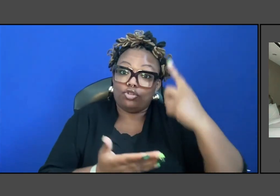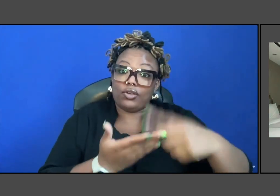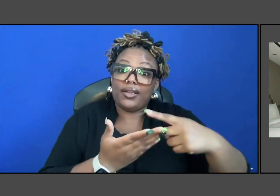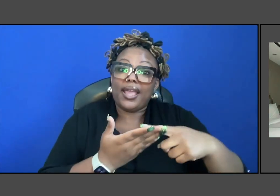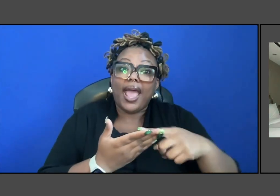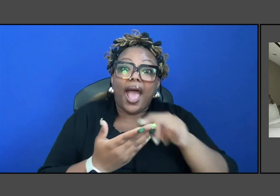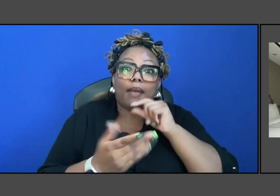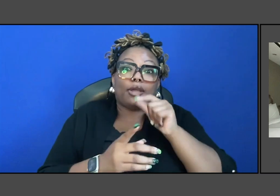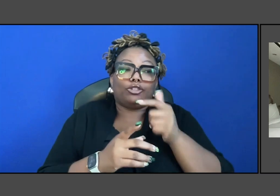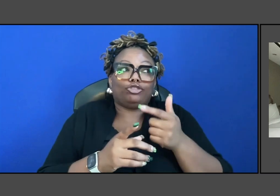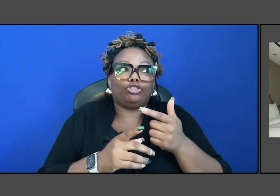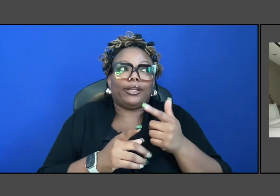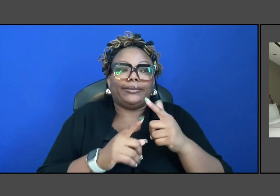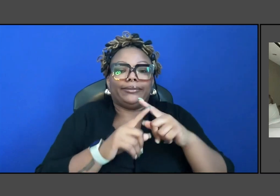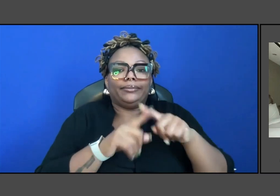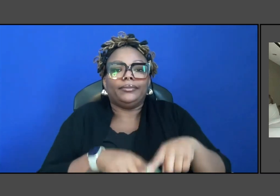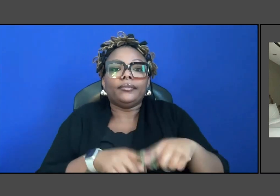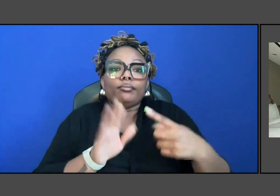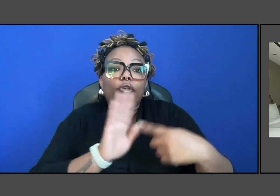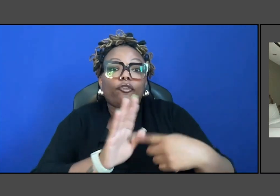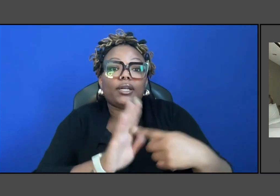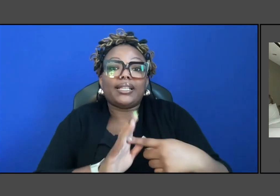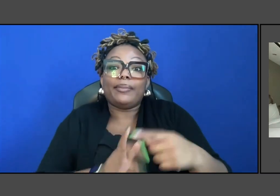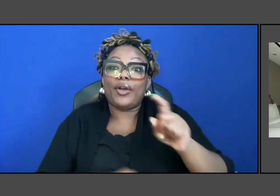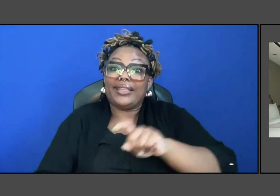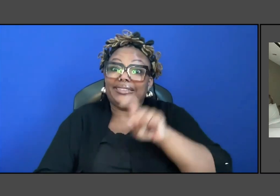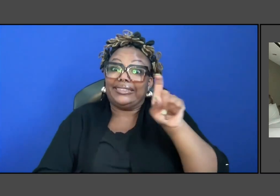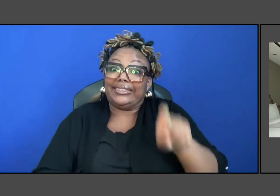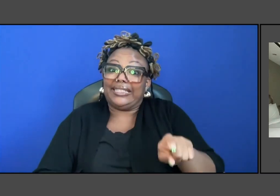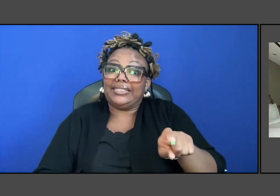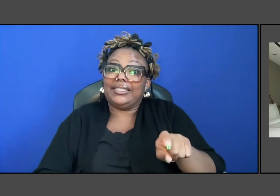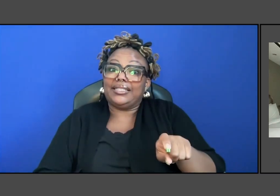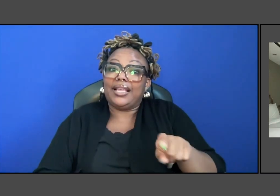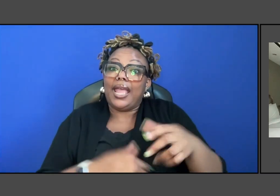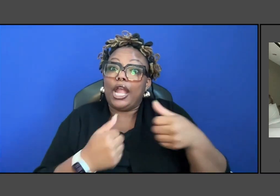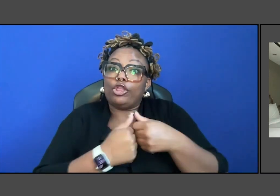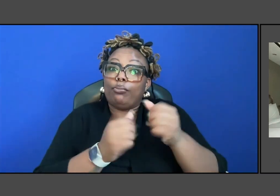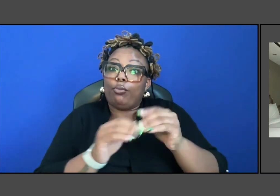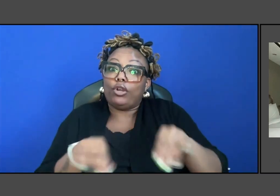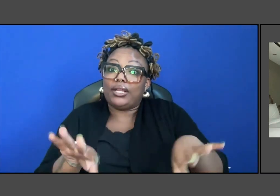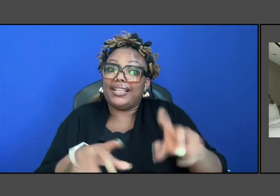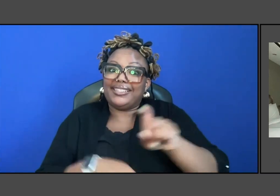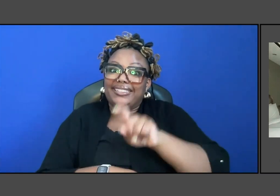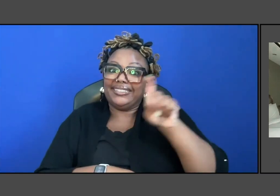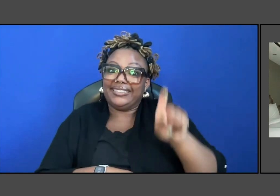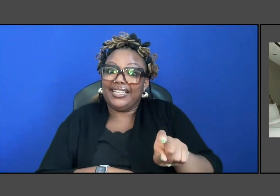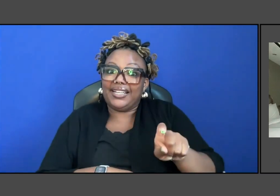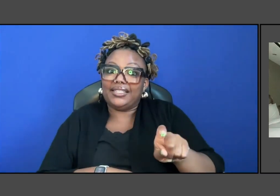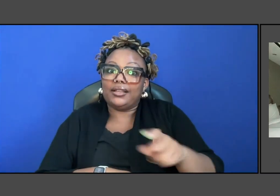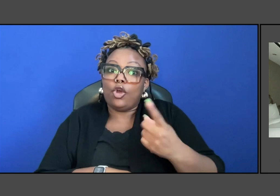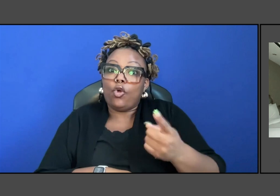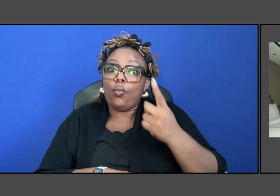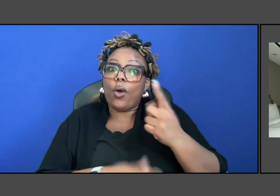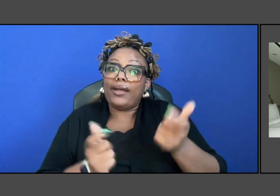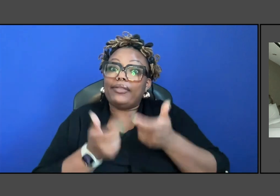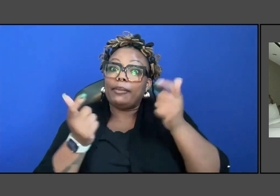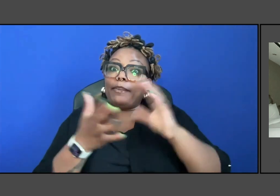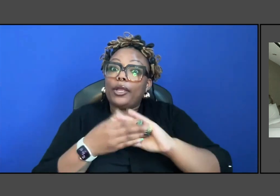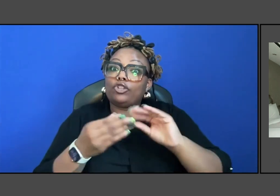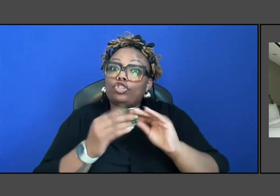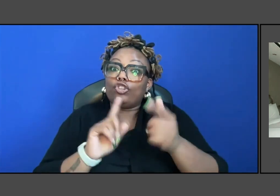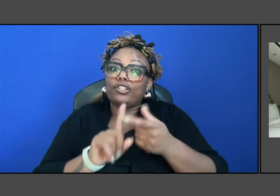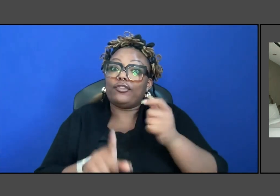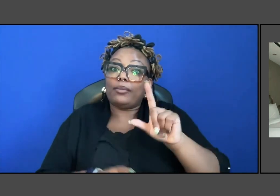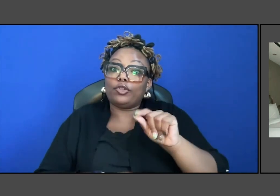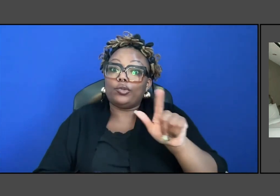political conversation, for instance, in Texas, in the borderlands there, right? One of the big stories coming out of 2020 was, how did